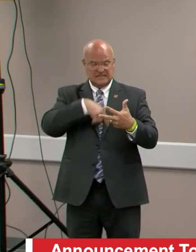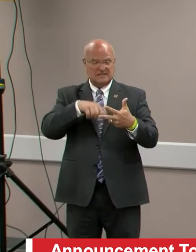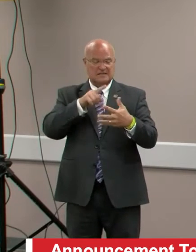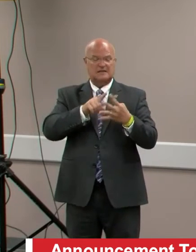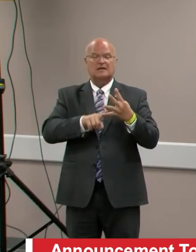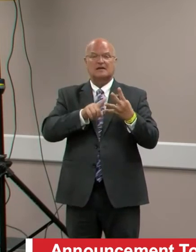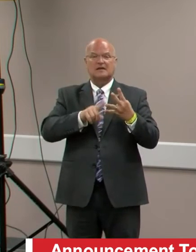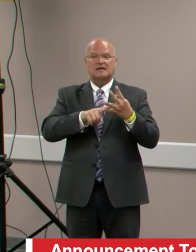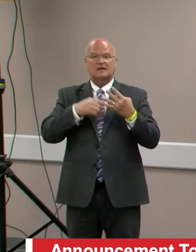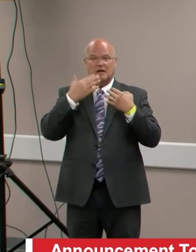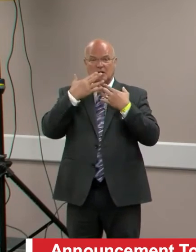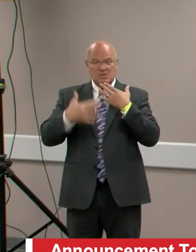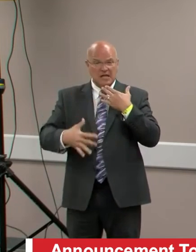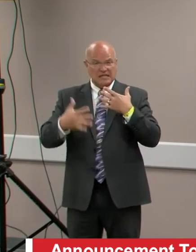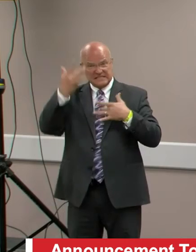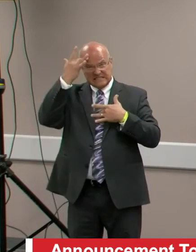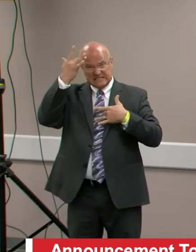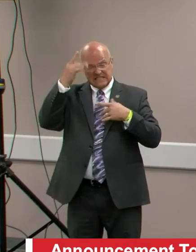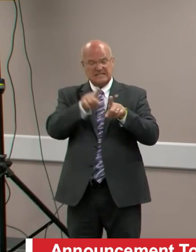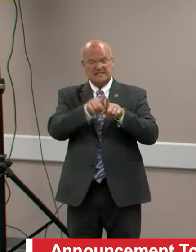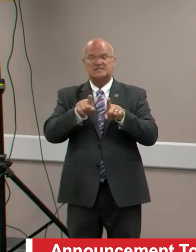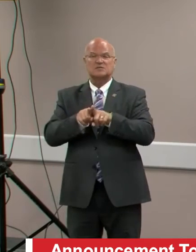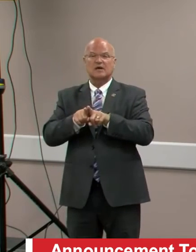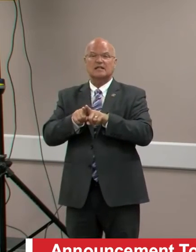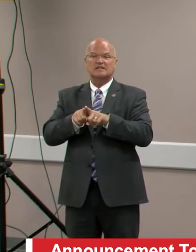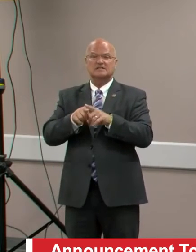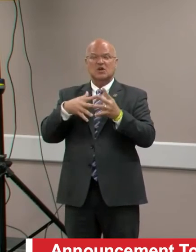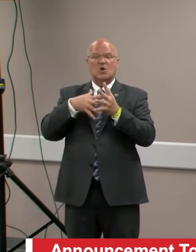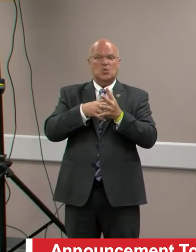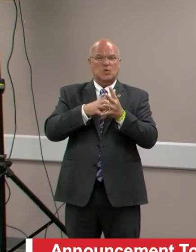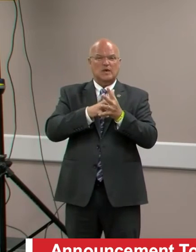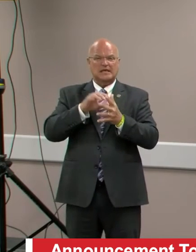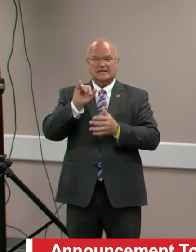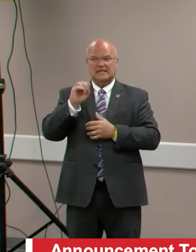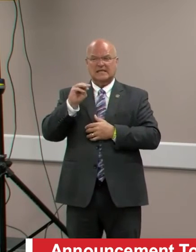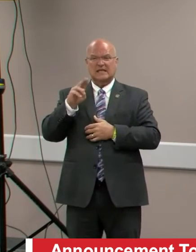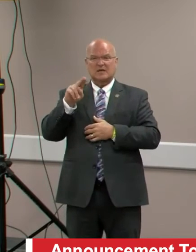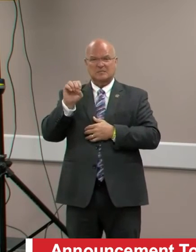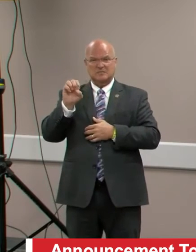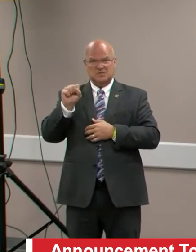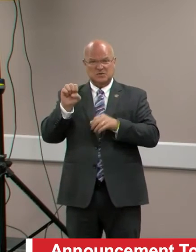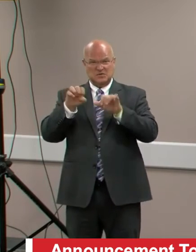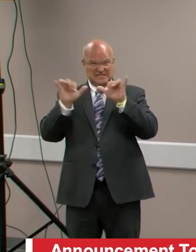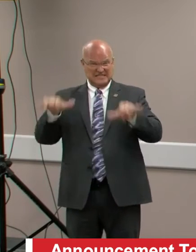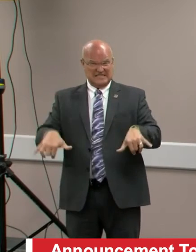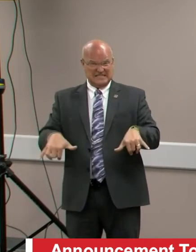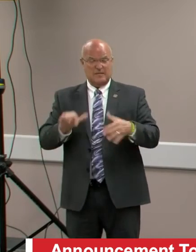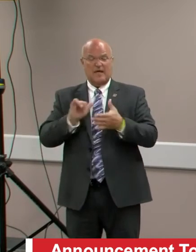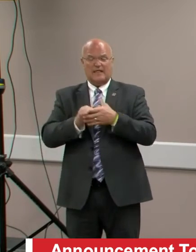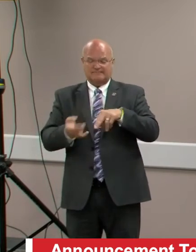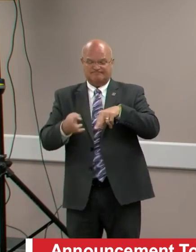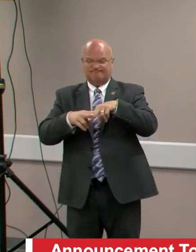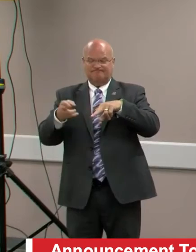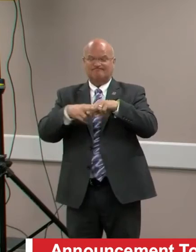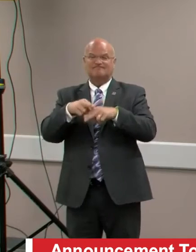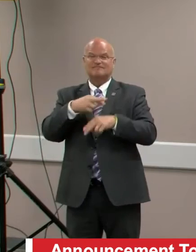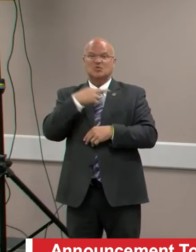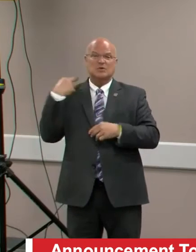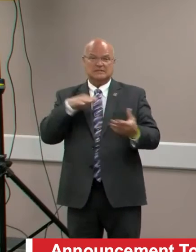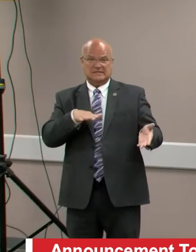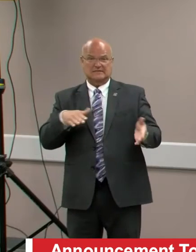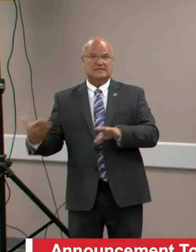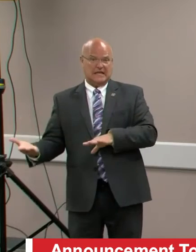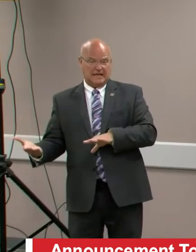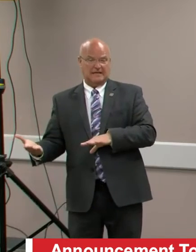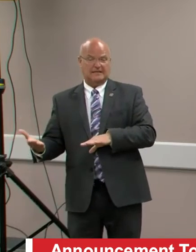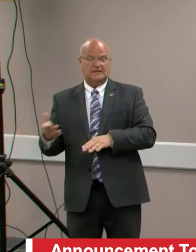chronic pulmonary disease, as well as weakened immune system, these all increase the risk of death.